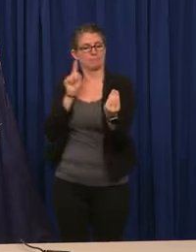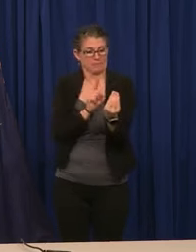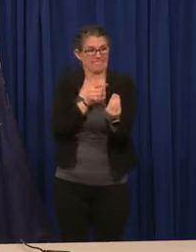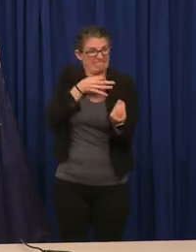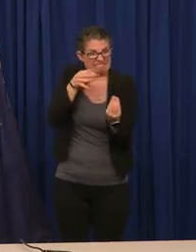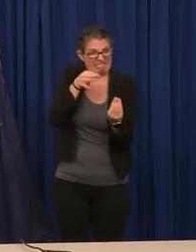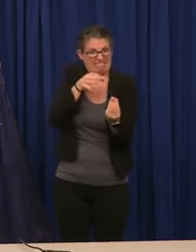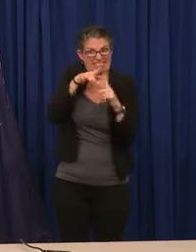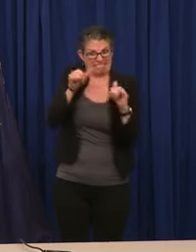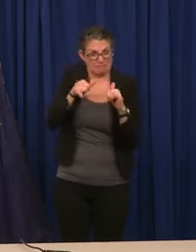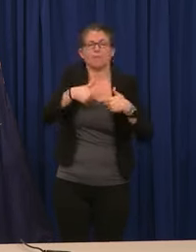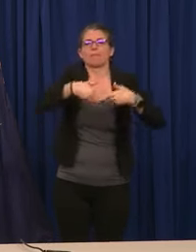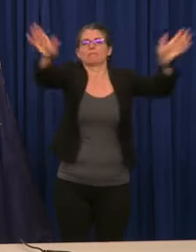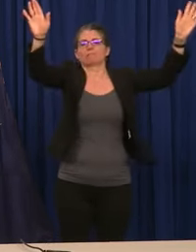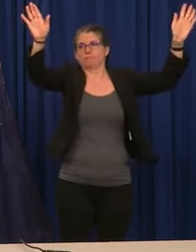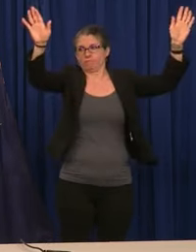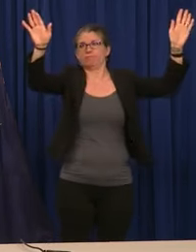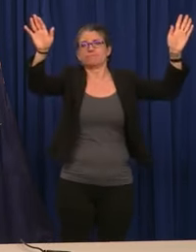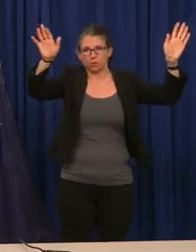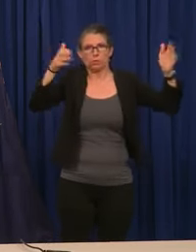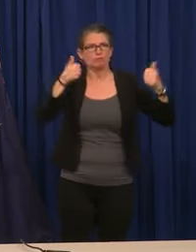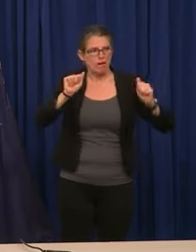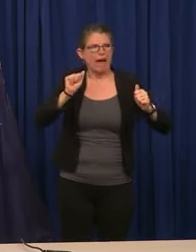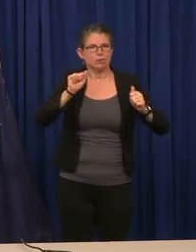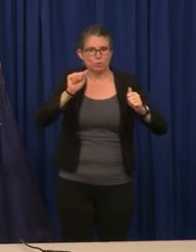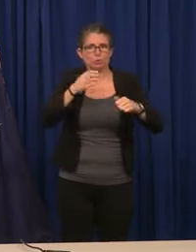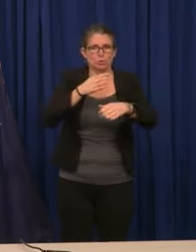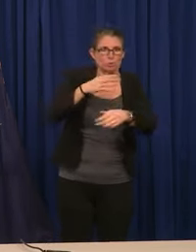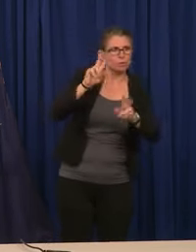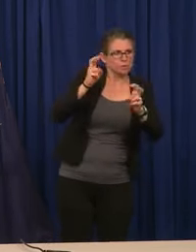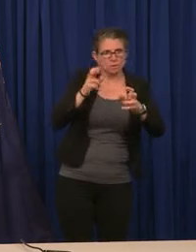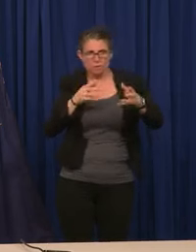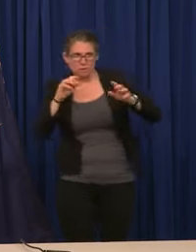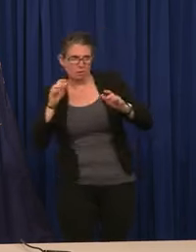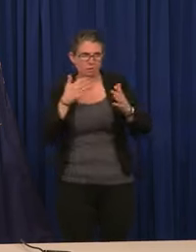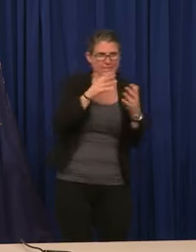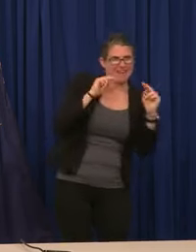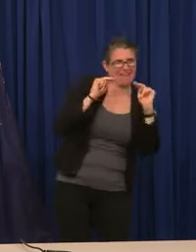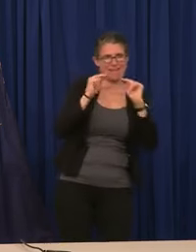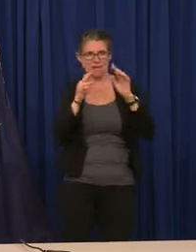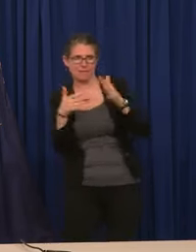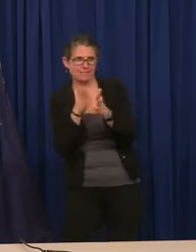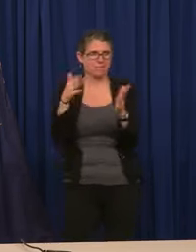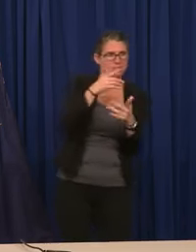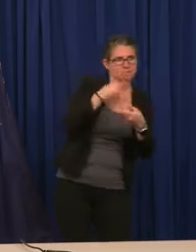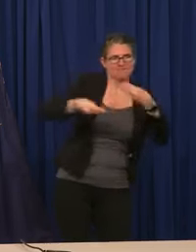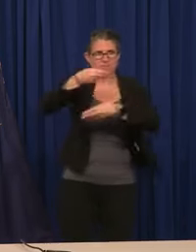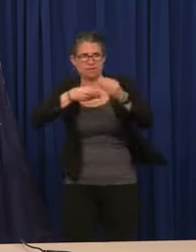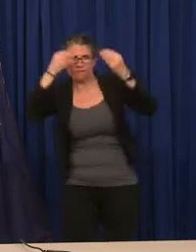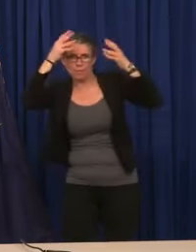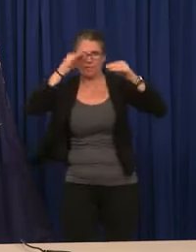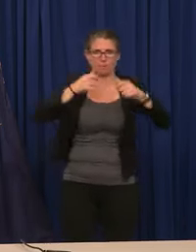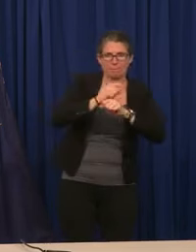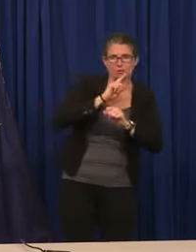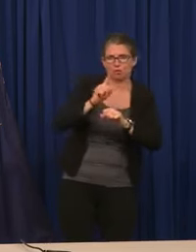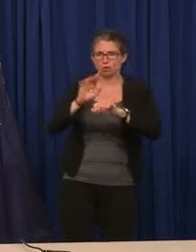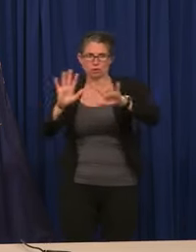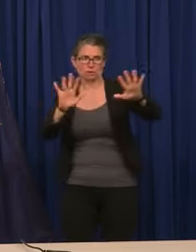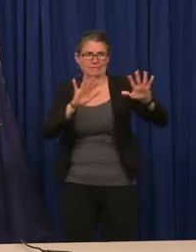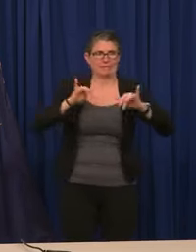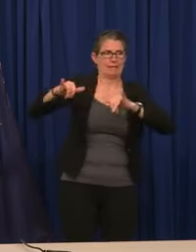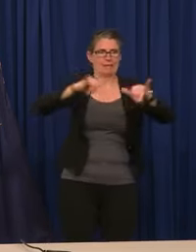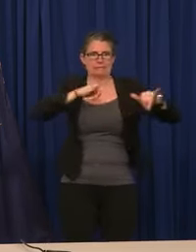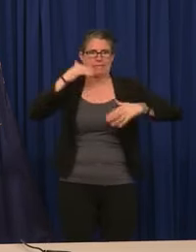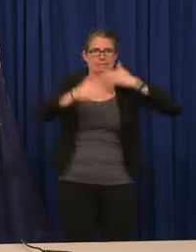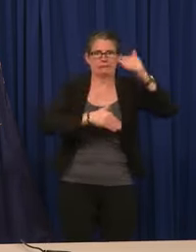for. So it's a bit of a moving dance. We're going to continue to be asking for more data, which I anticipate will require